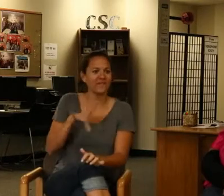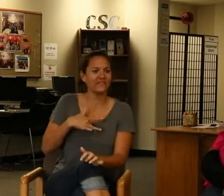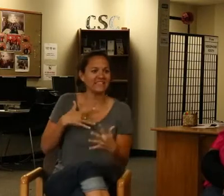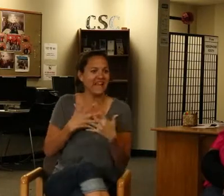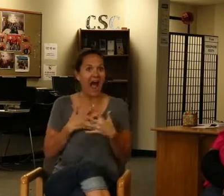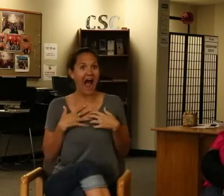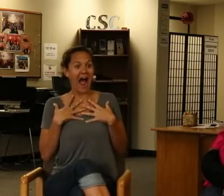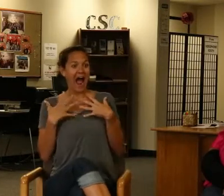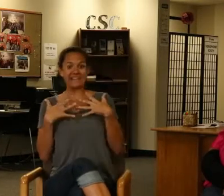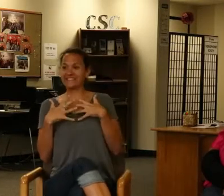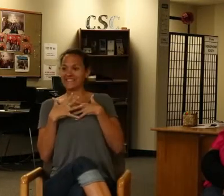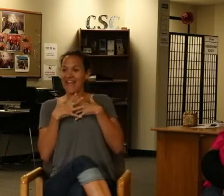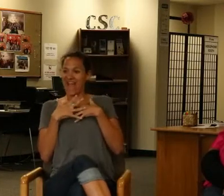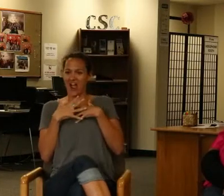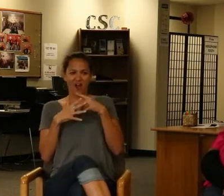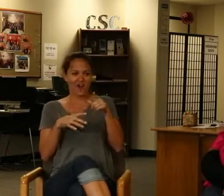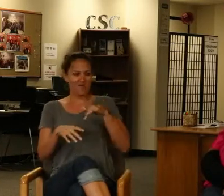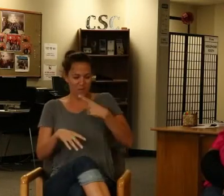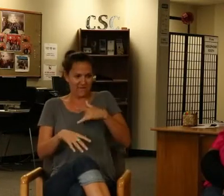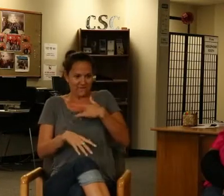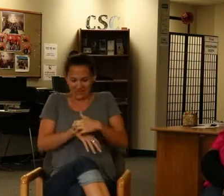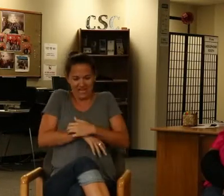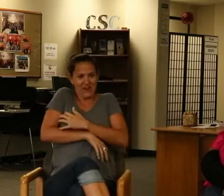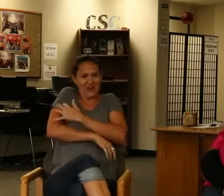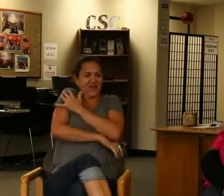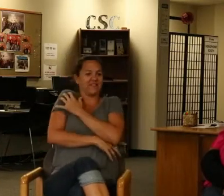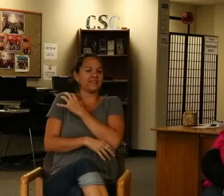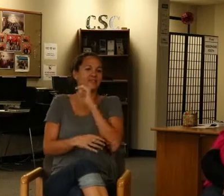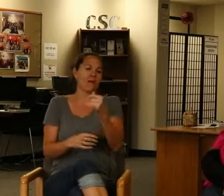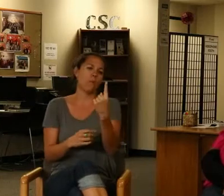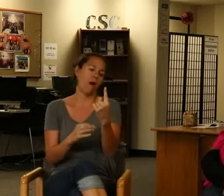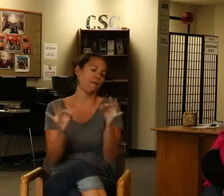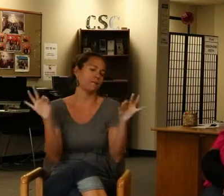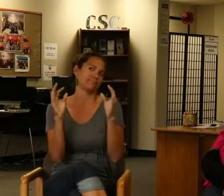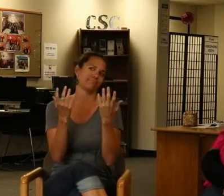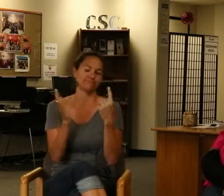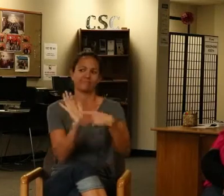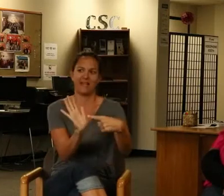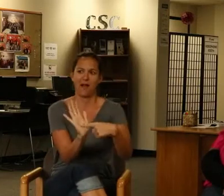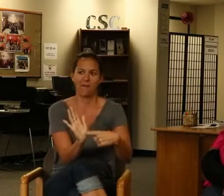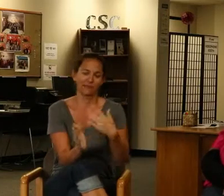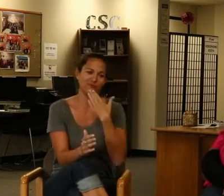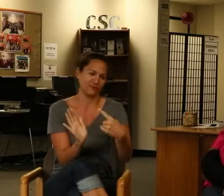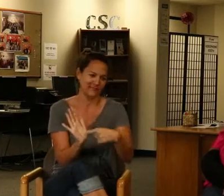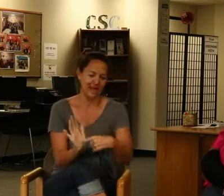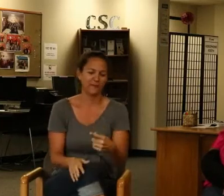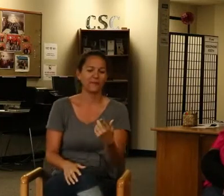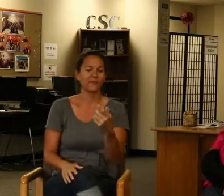it goes. And you call up onto the other person, and then he shows that he's scared, right? And you have that one, that's just an example of